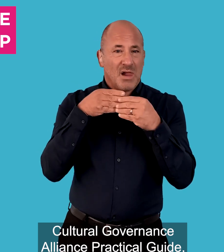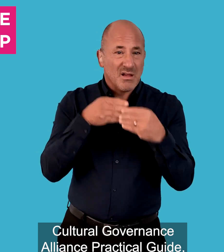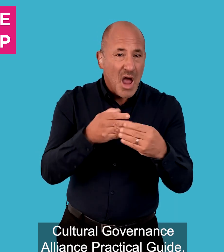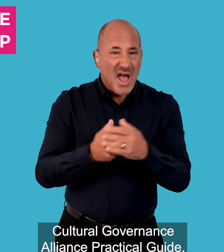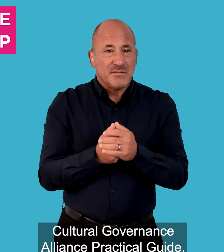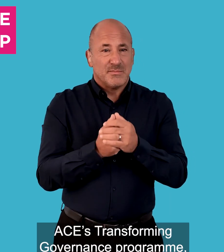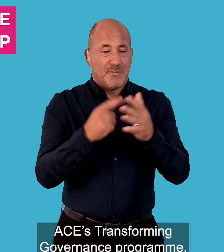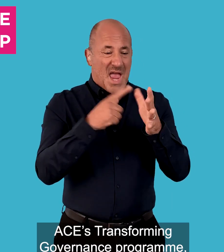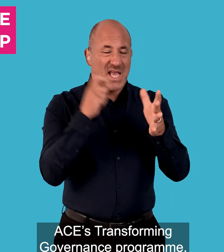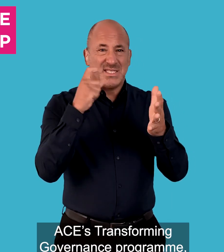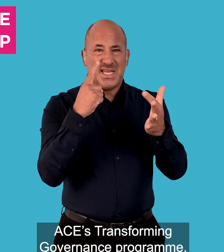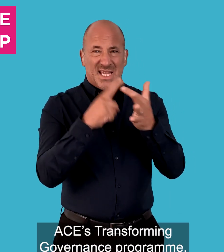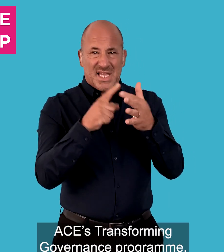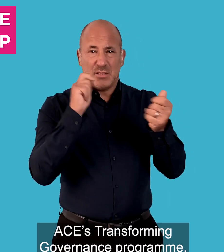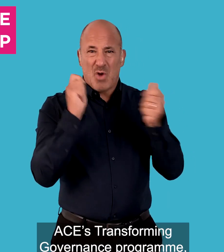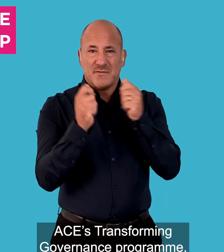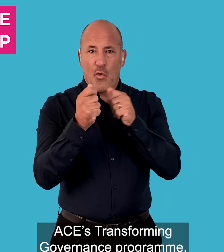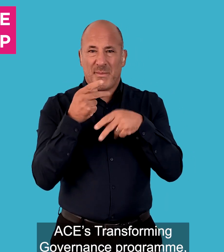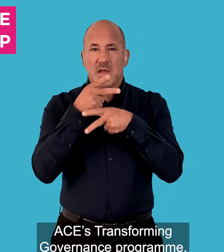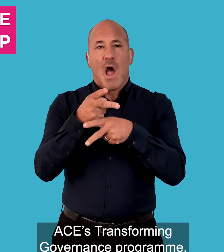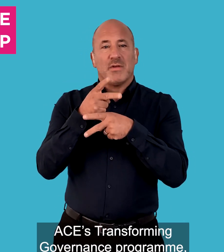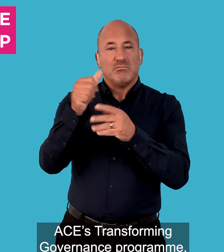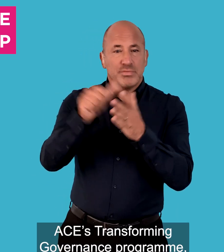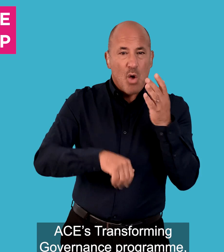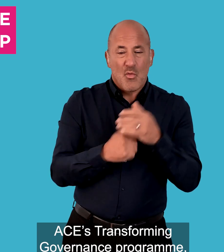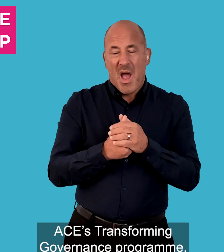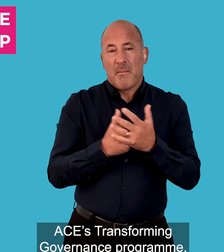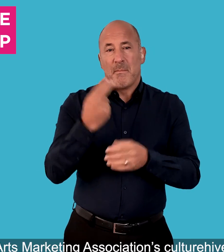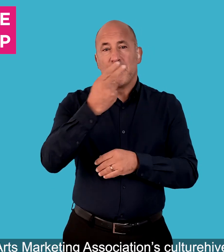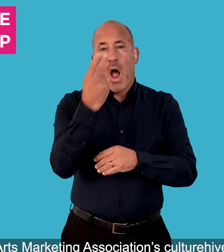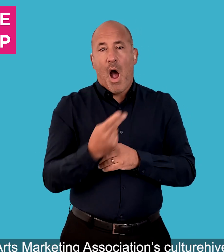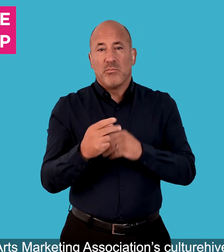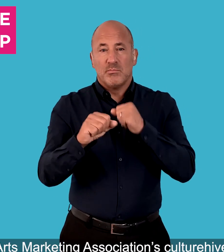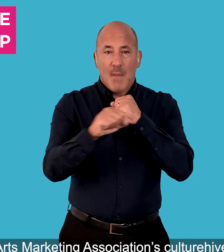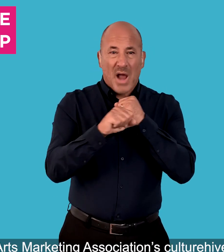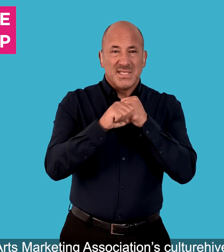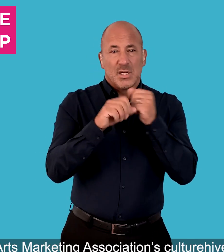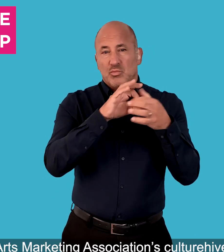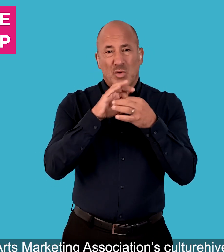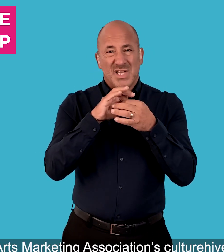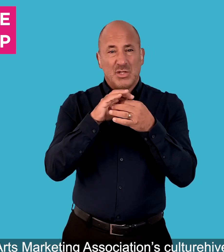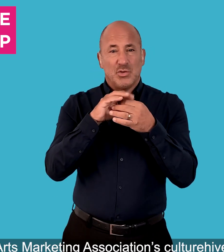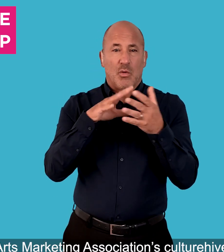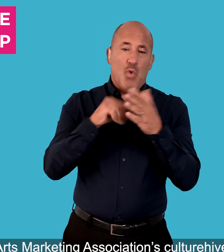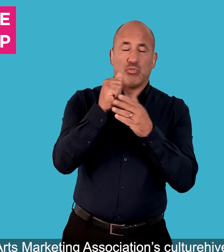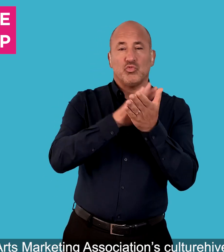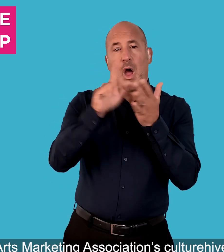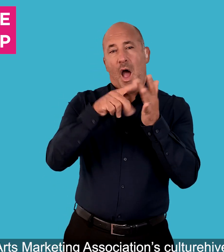Practical Guide, ACE's Transforming Governance Programme, Arts Marketing Association's